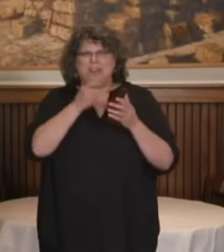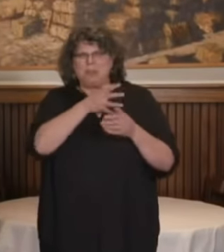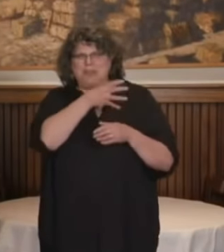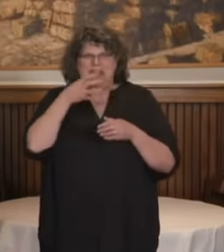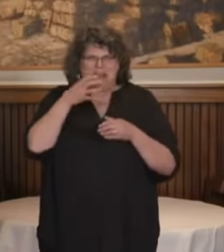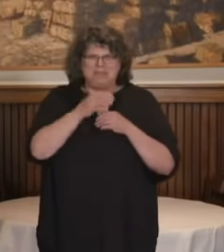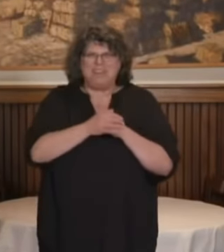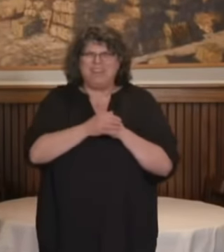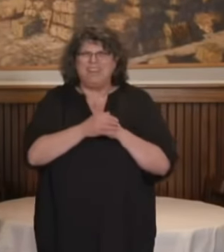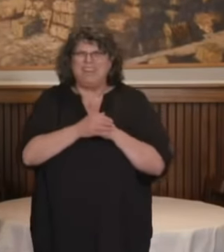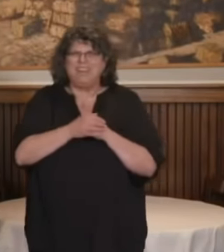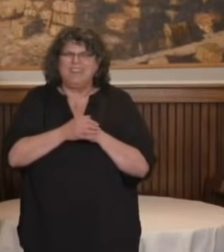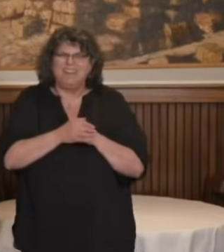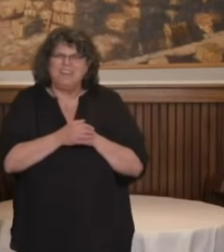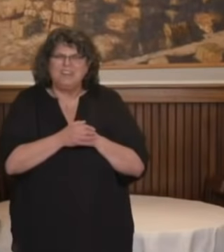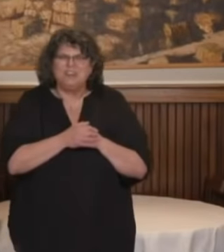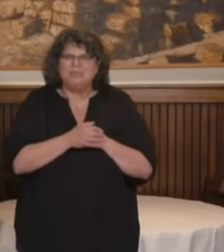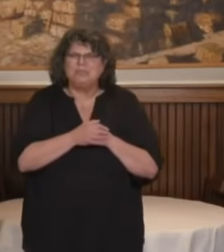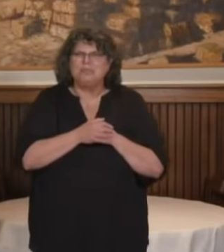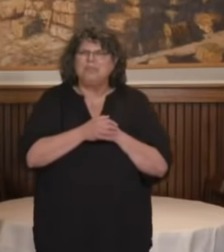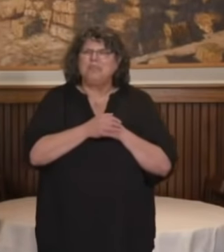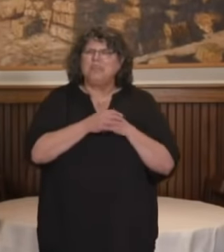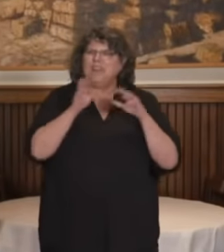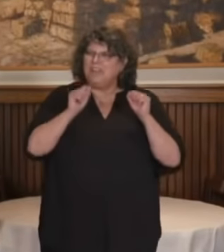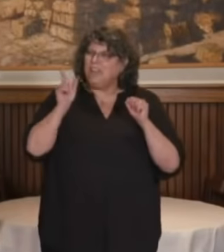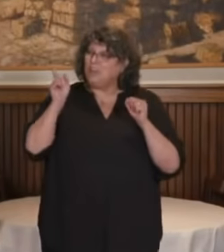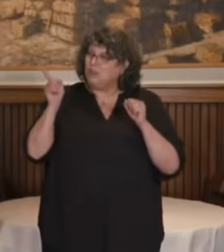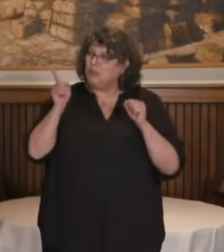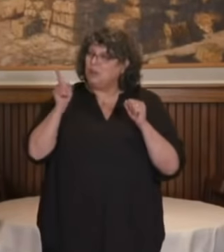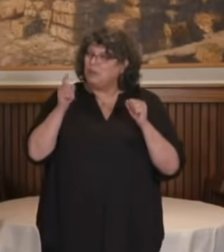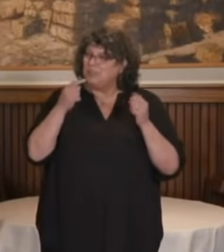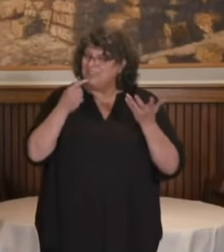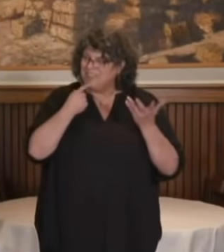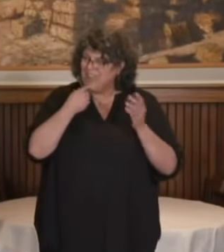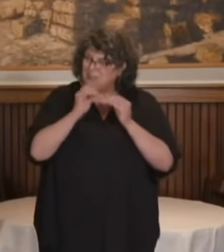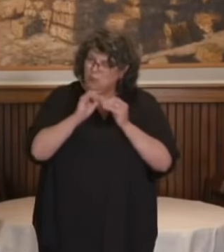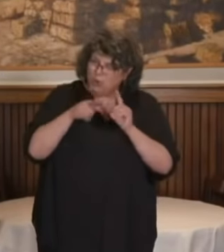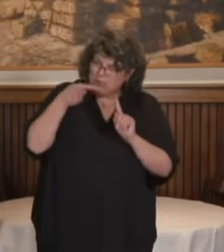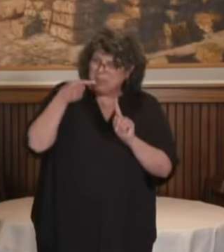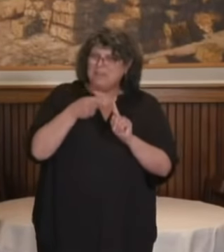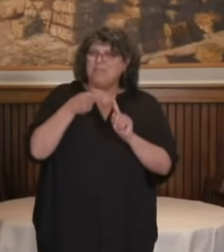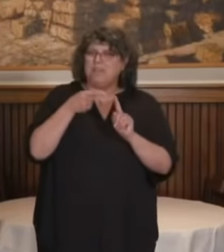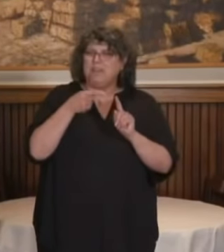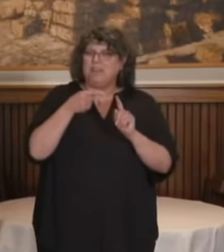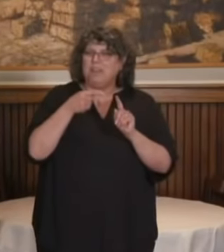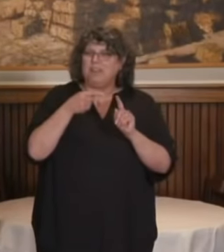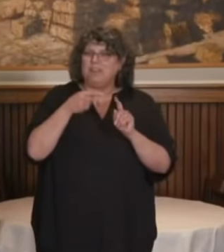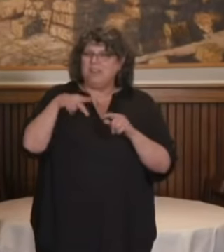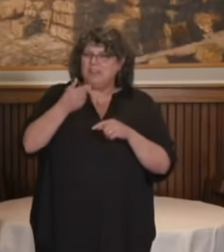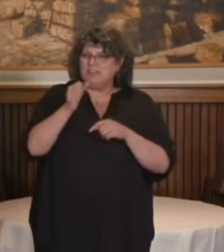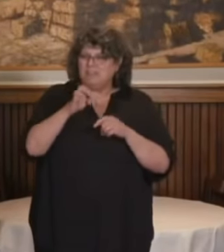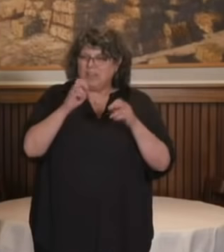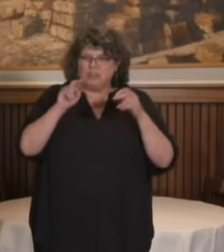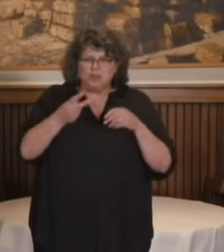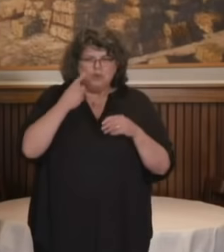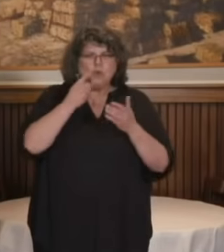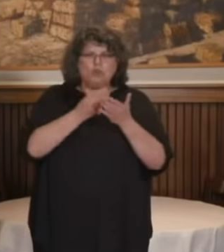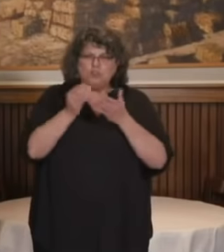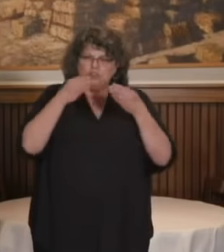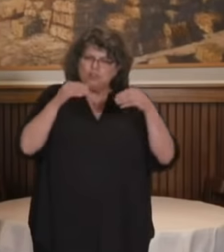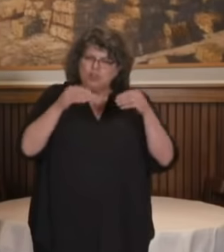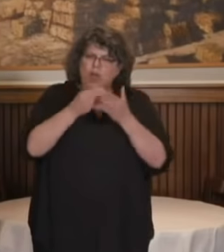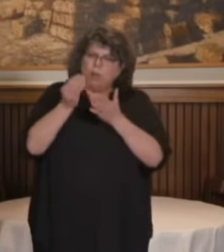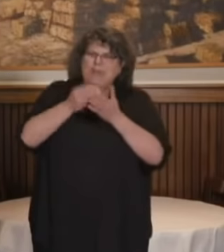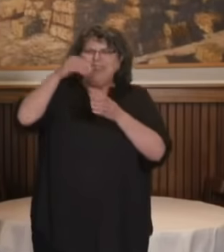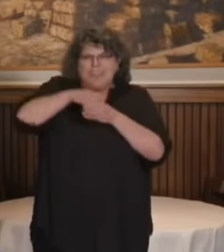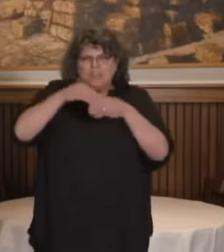credit Kathleen Ronayne with AP for this. She would like to know, can you be more specific on moving further in phase 2 into shopping in stores and getting